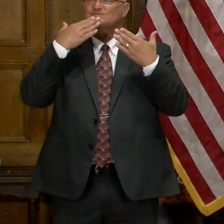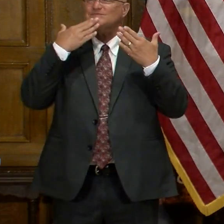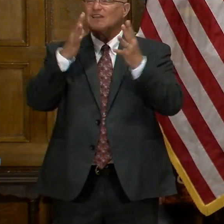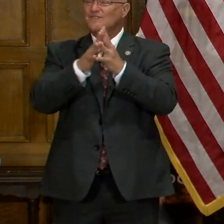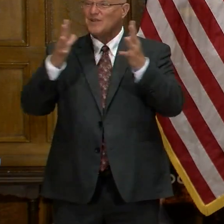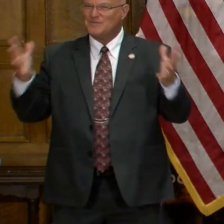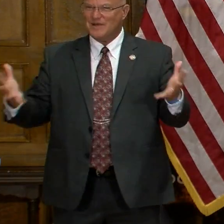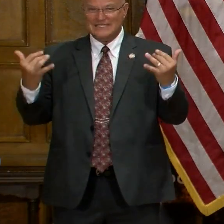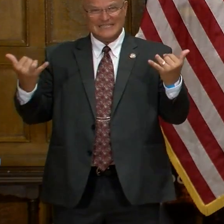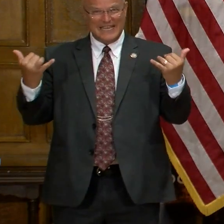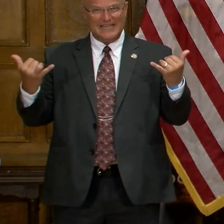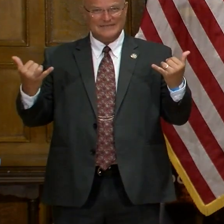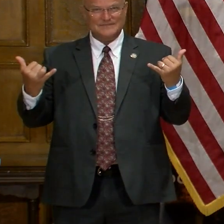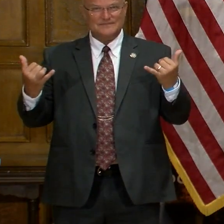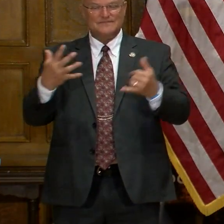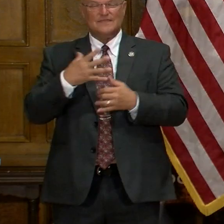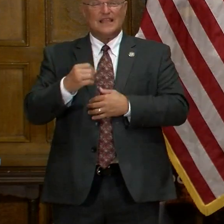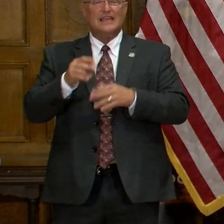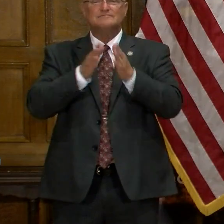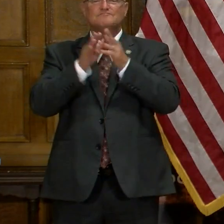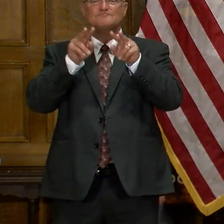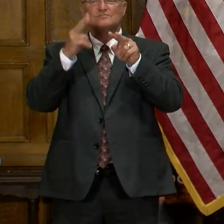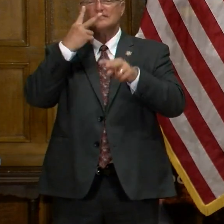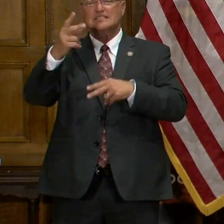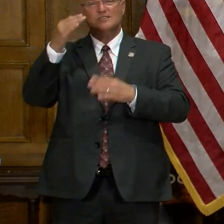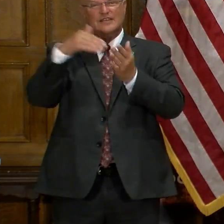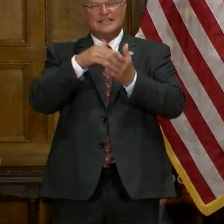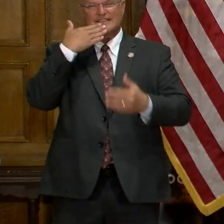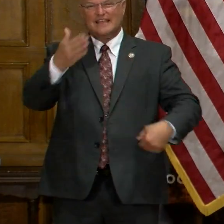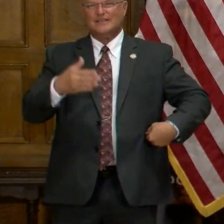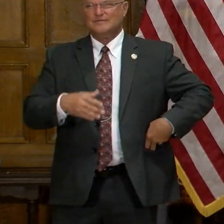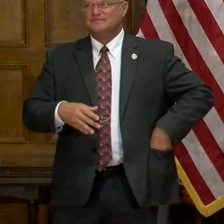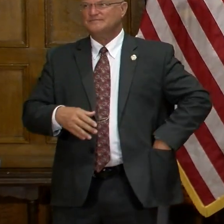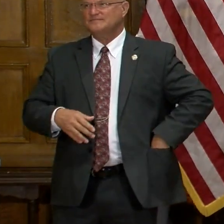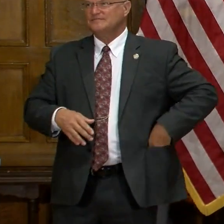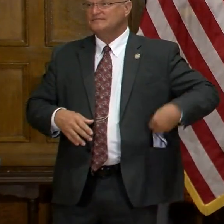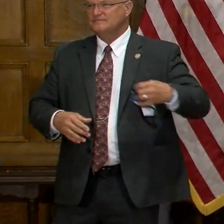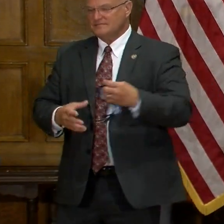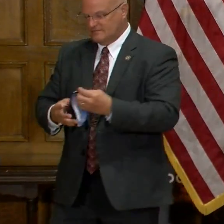Thank you very much today. Look forward to seeing you again. Thank you.